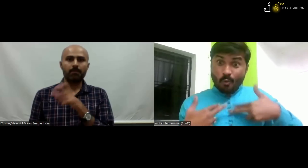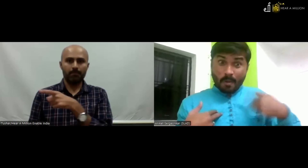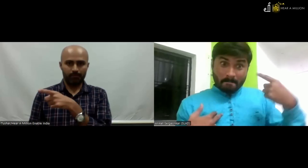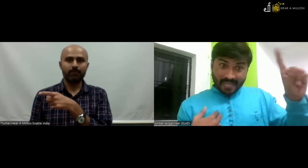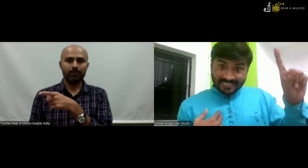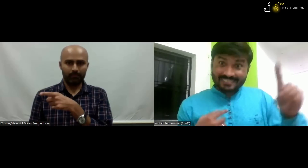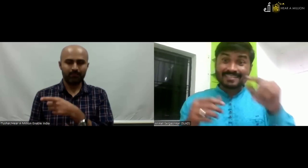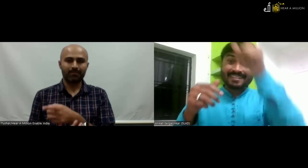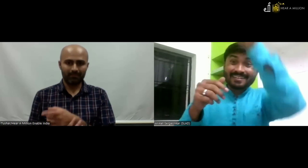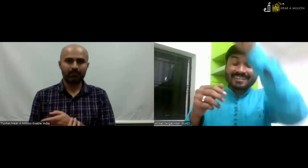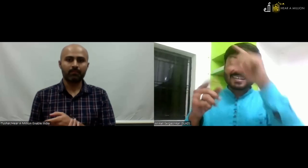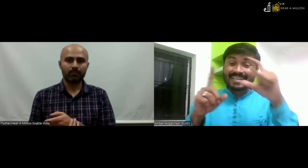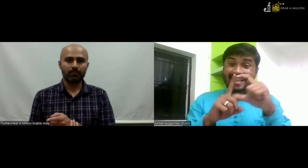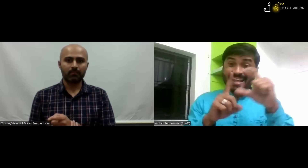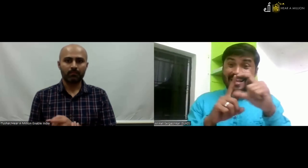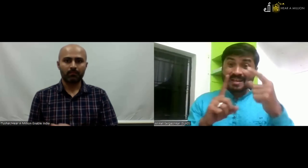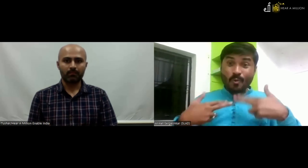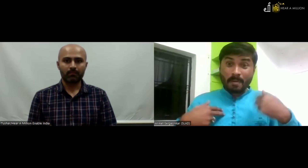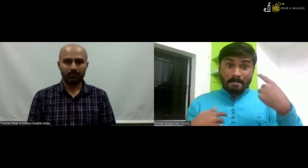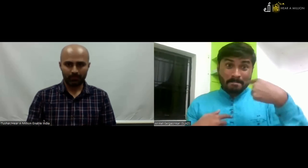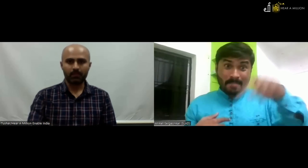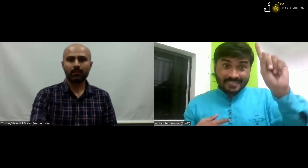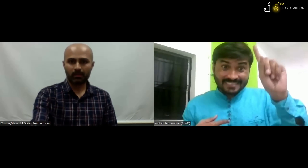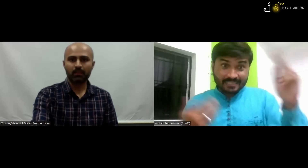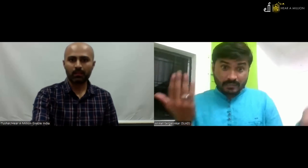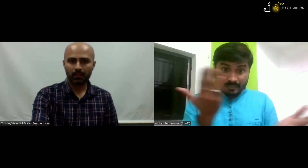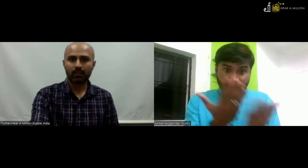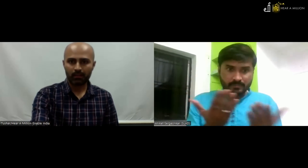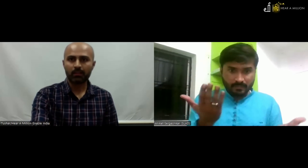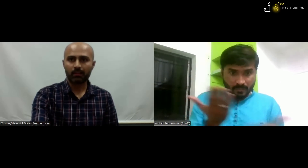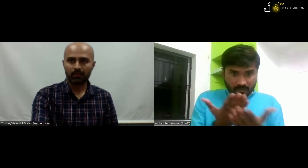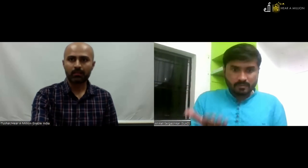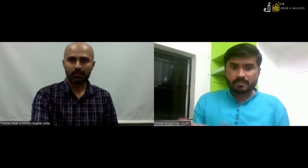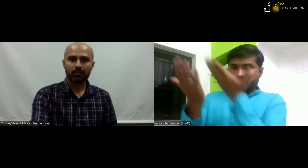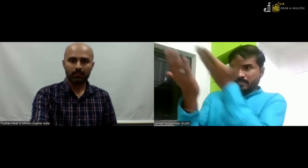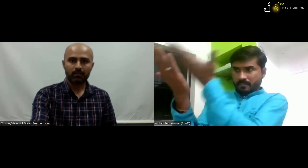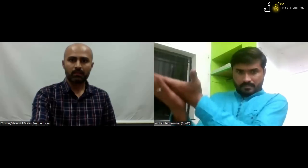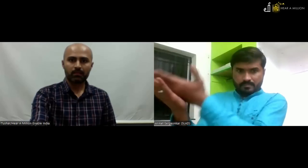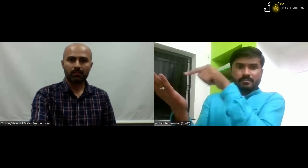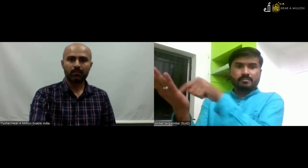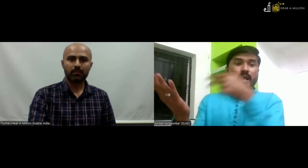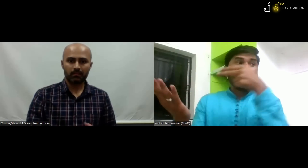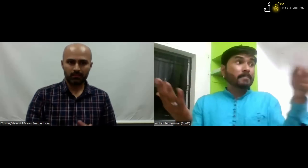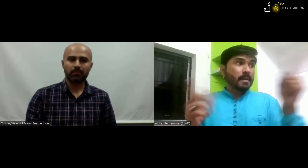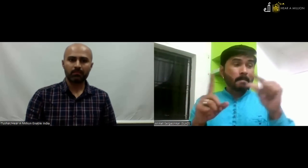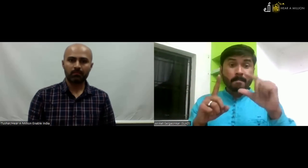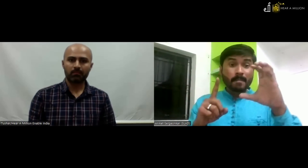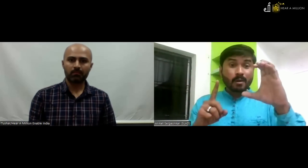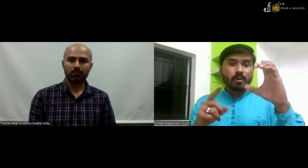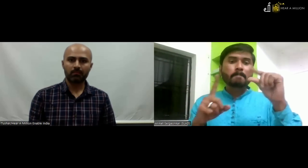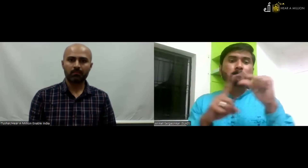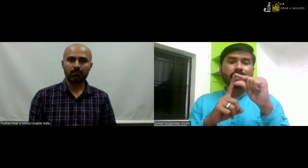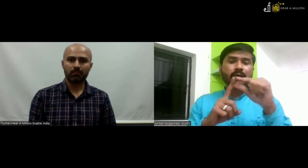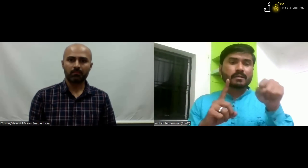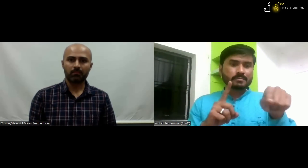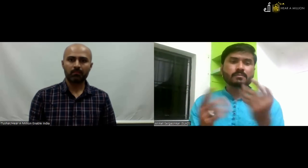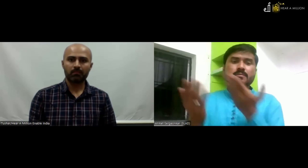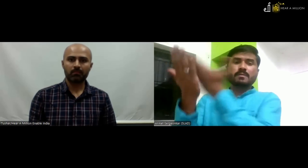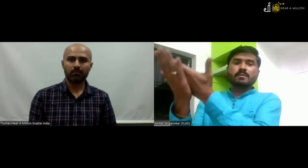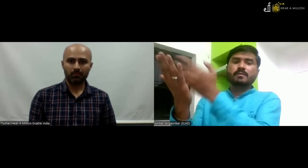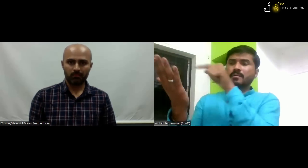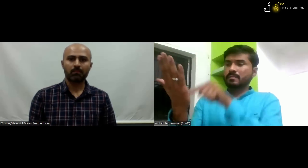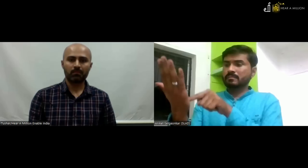order. So if you got you can ask in Delhi High Court also, you can file the complaint and you